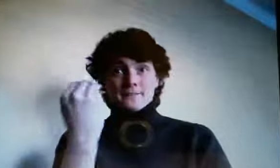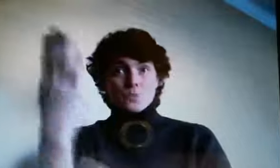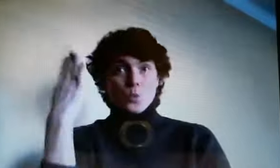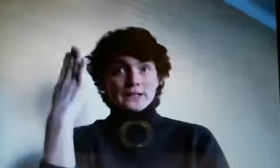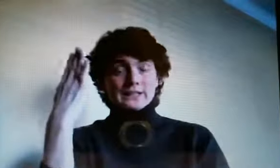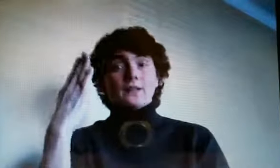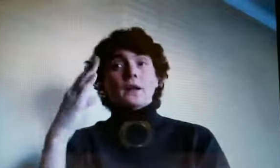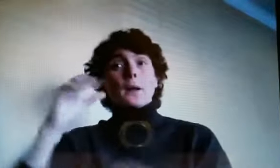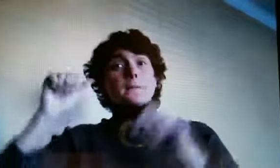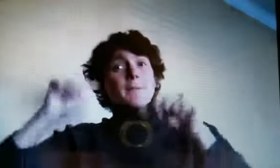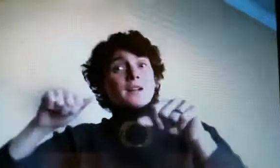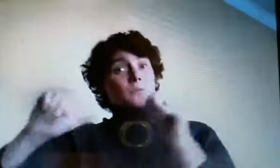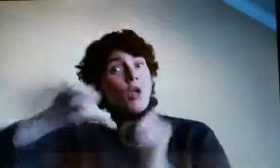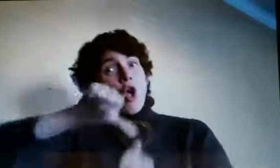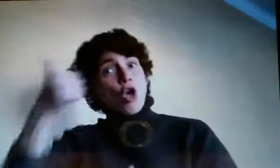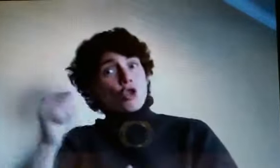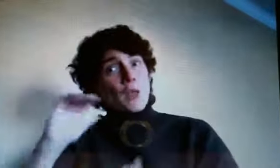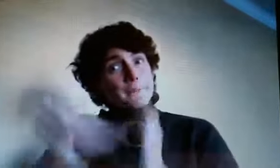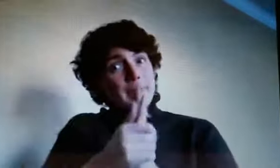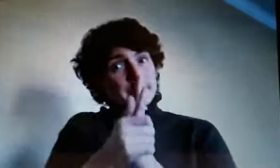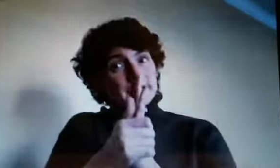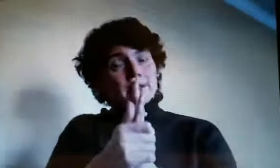Full House will vote Monday morning.